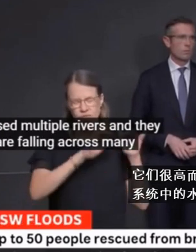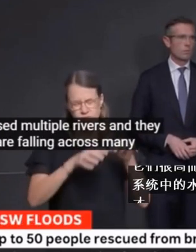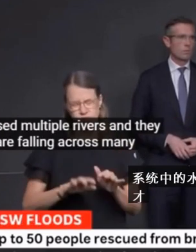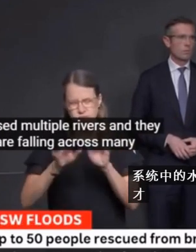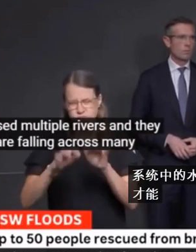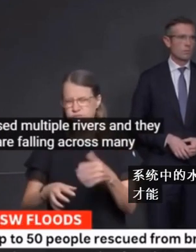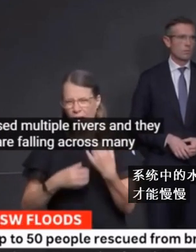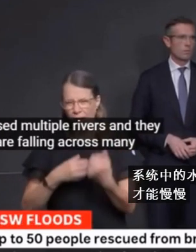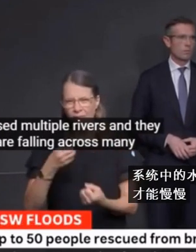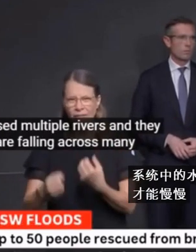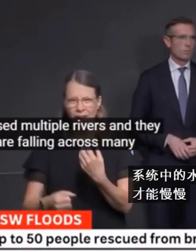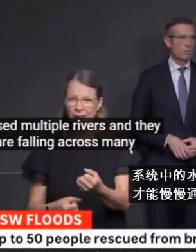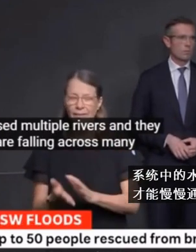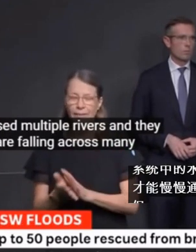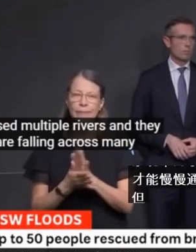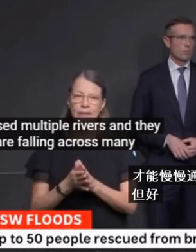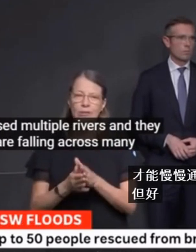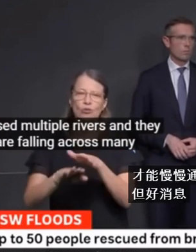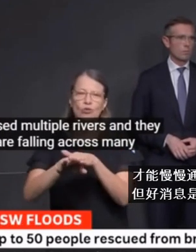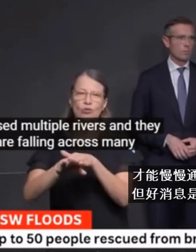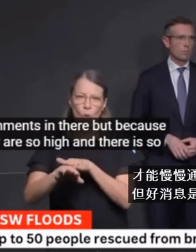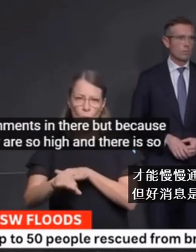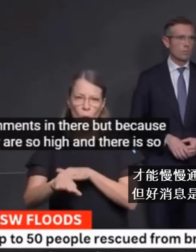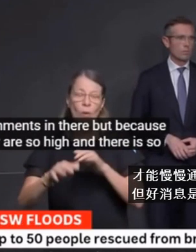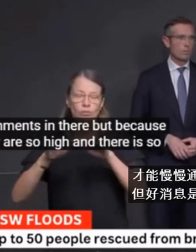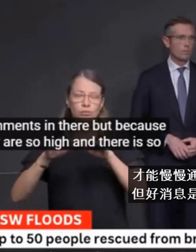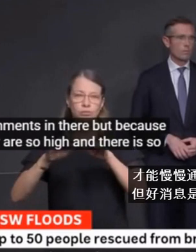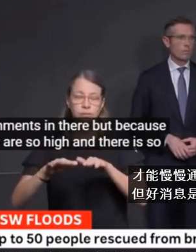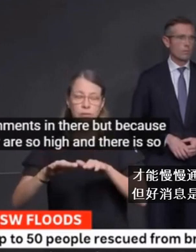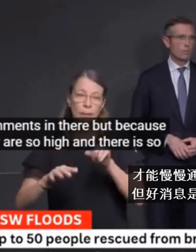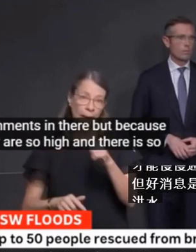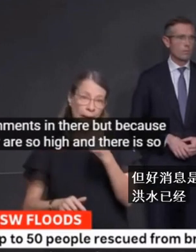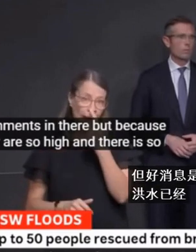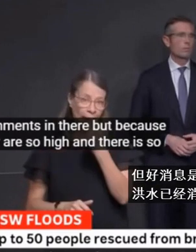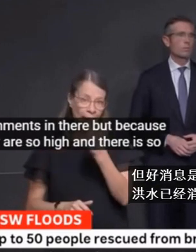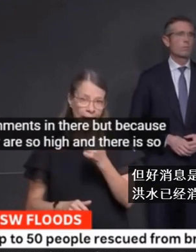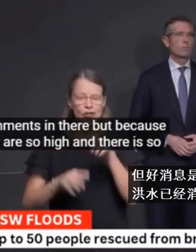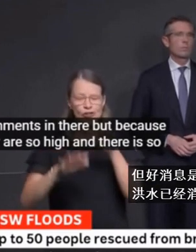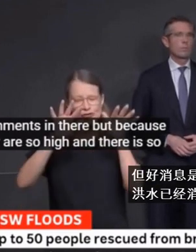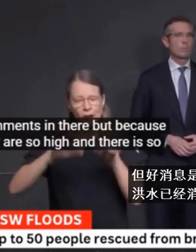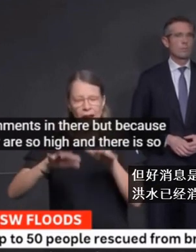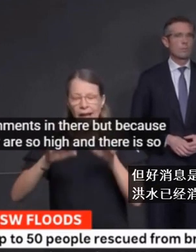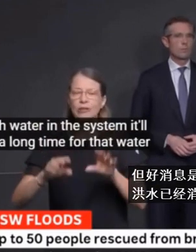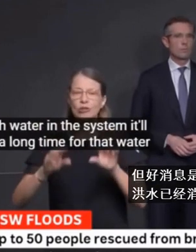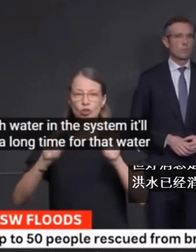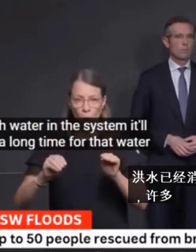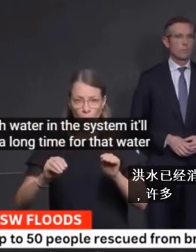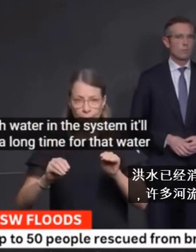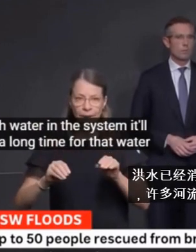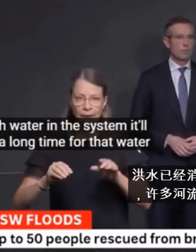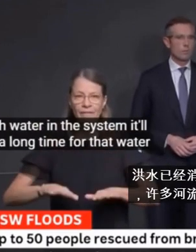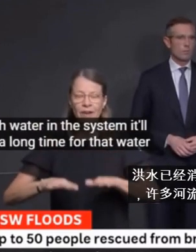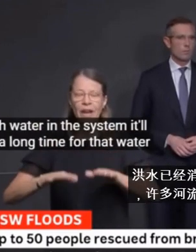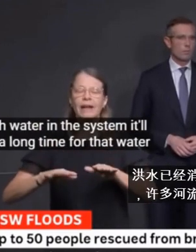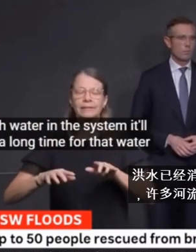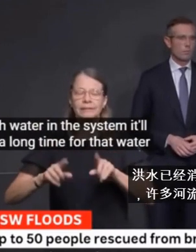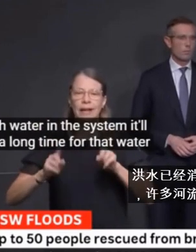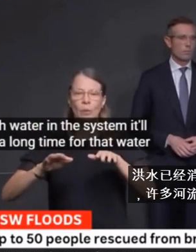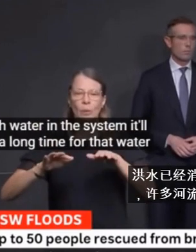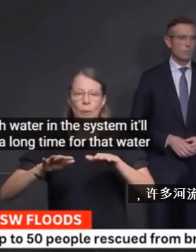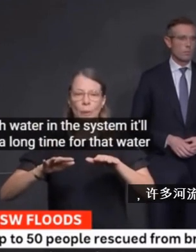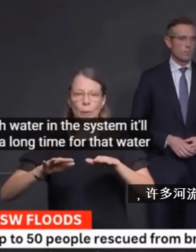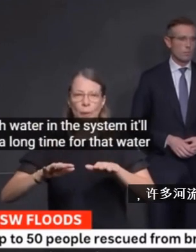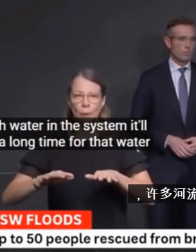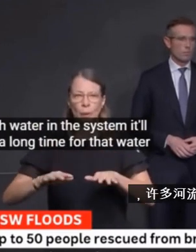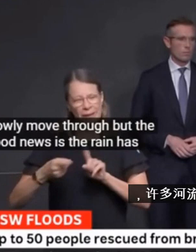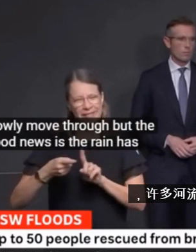long time for that water to slowly move through. But the good news is the rain has stopped, the flooding has subsided, but we are still in major flood levels on